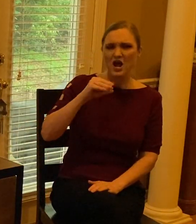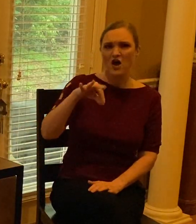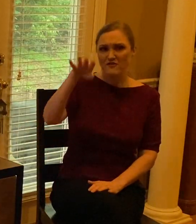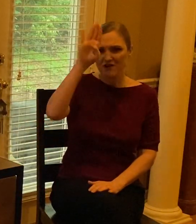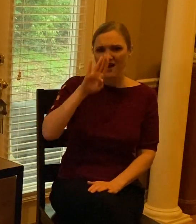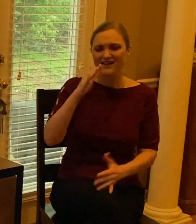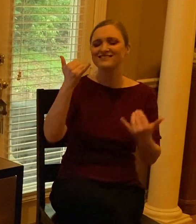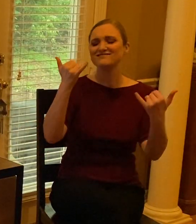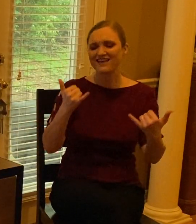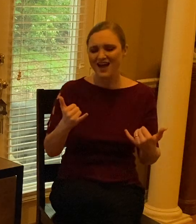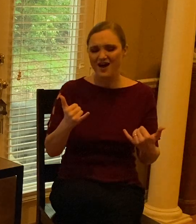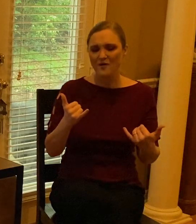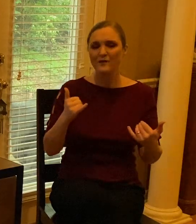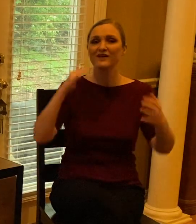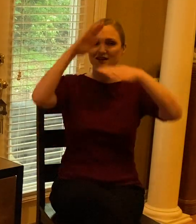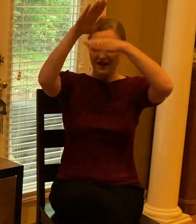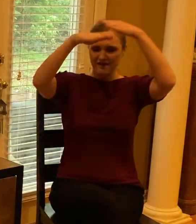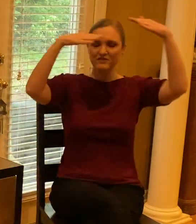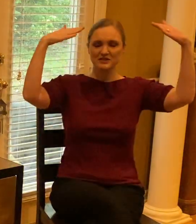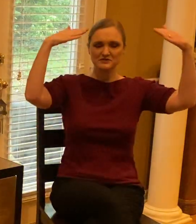now home with his Lord.